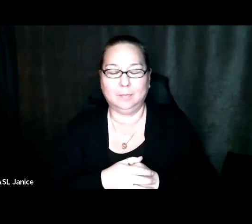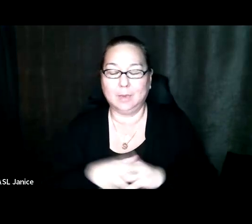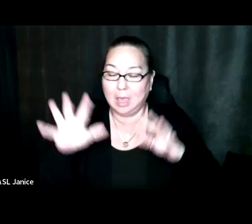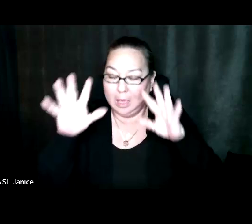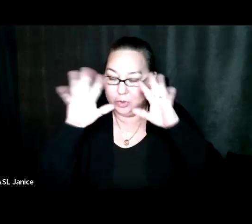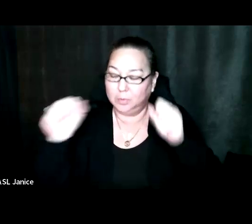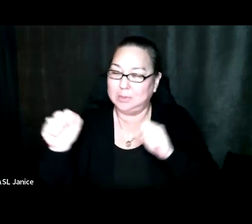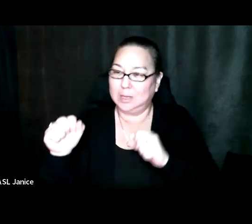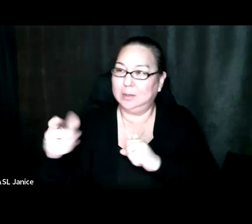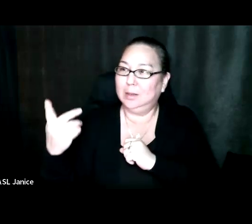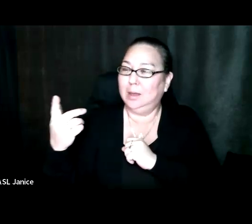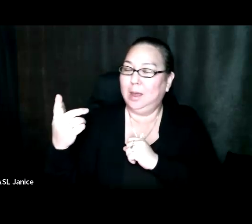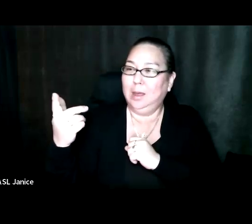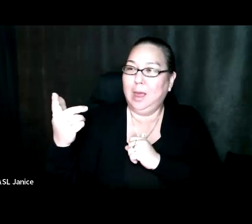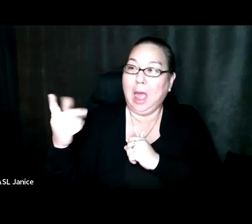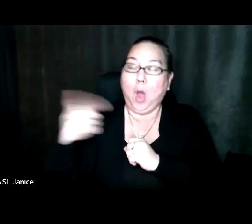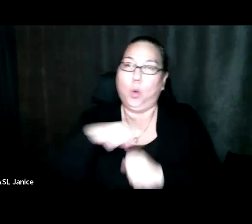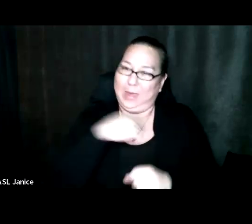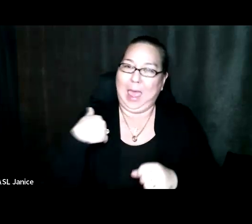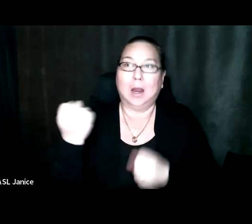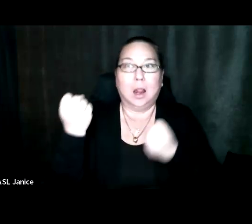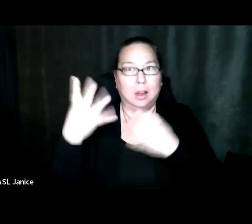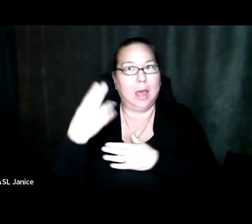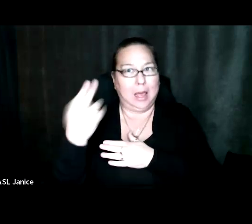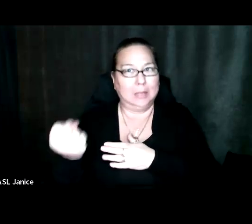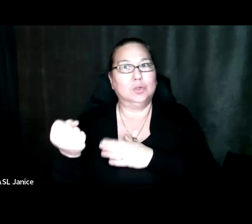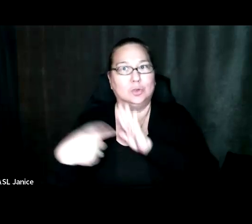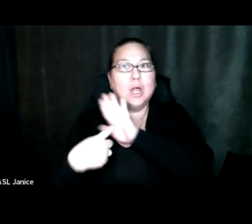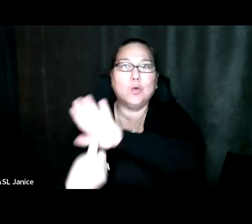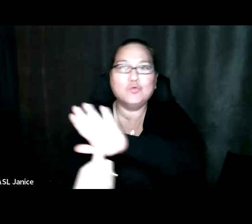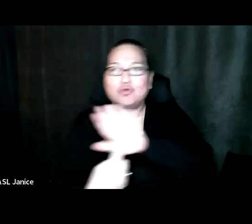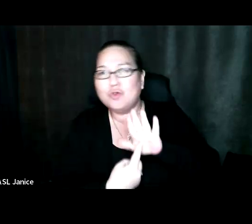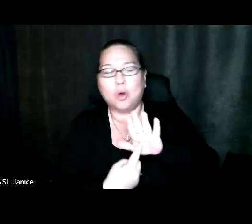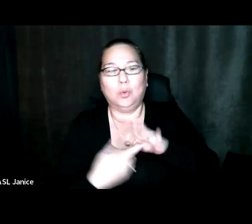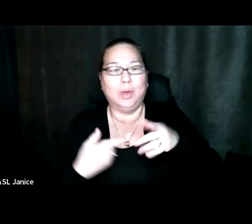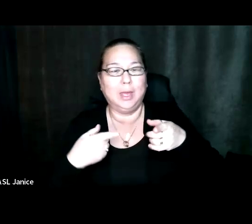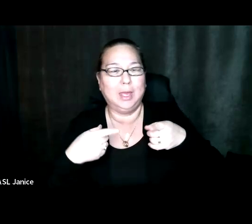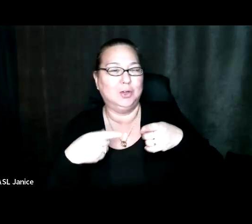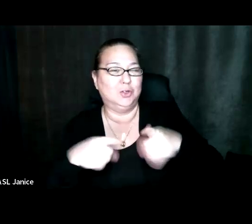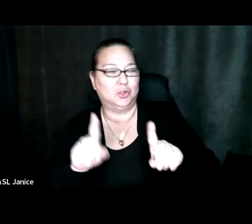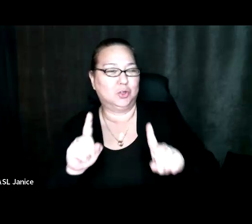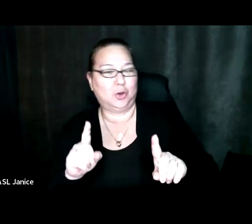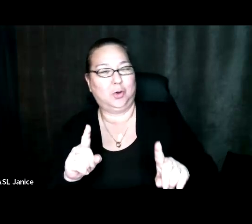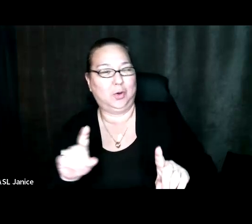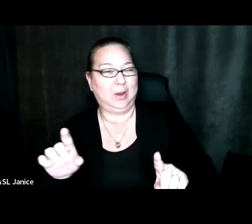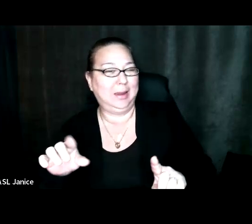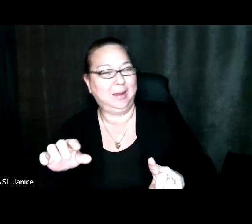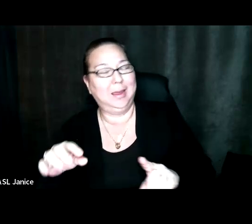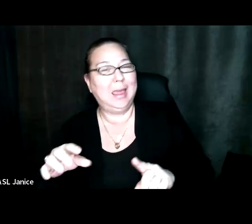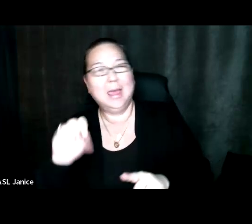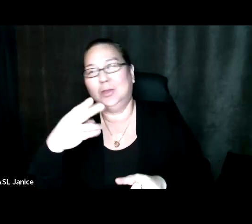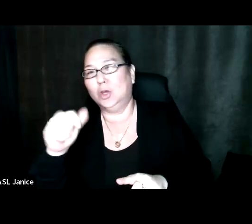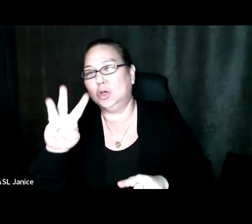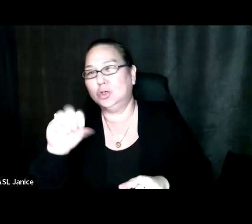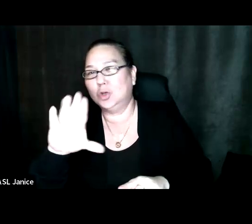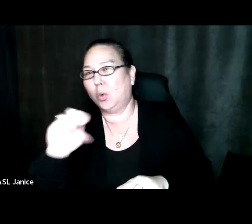lot of parents for high school grades, both sixth grade transitioning to seventh and then ninth grade. The other is a